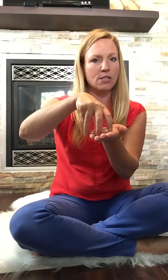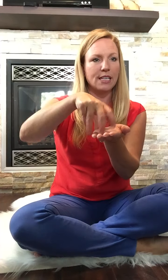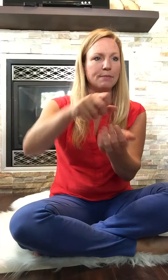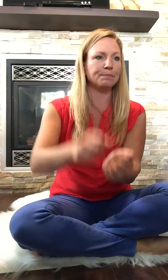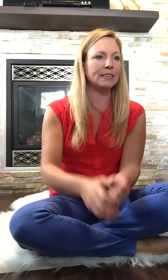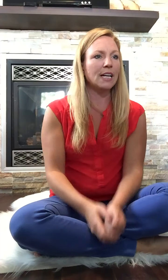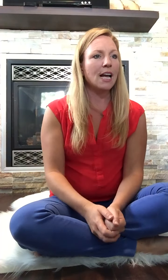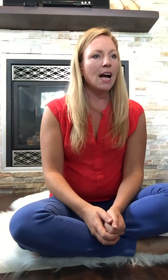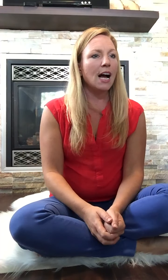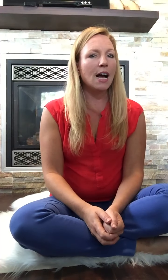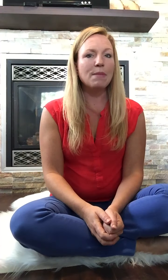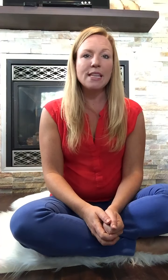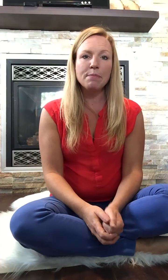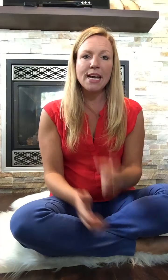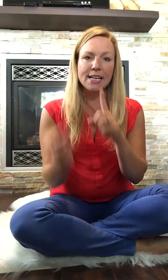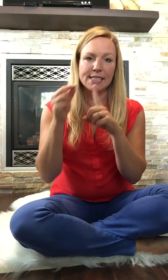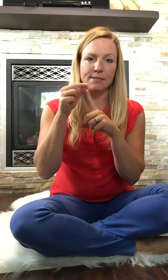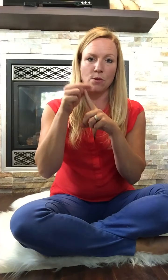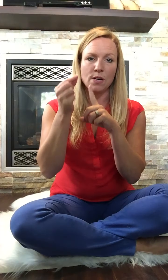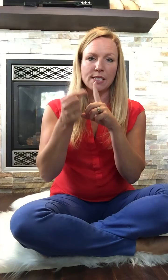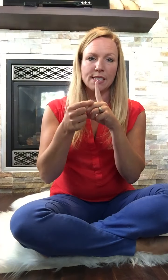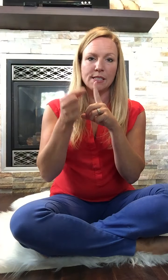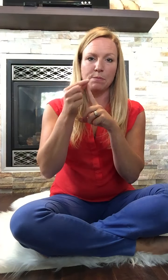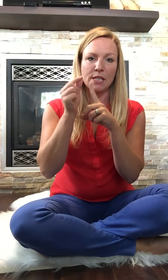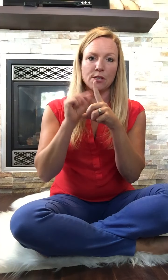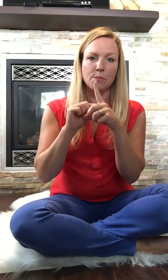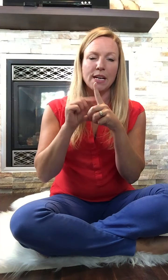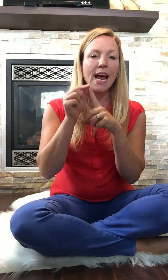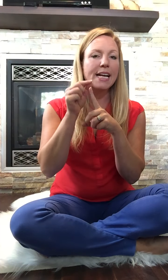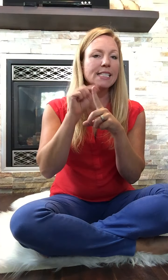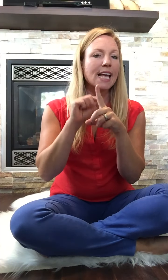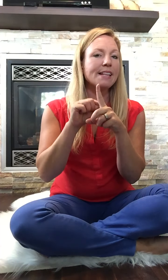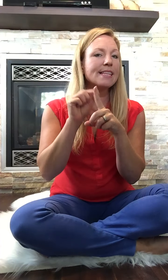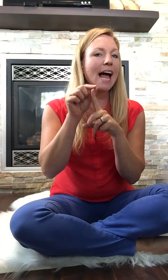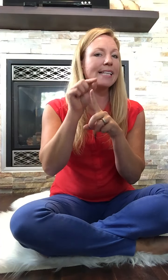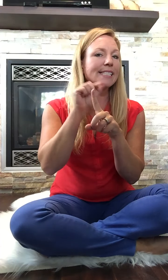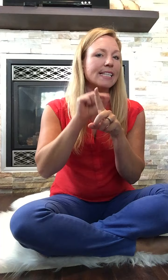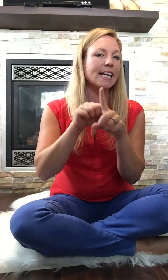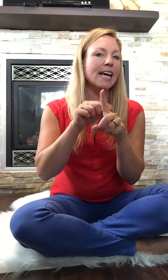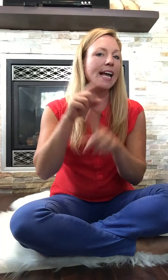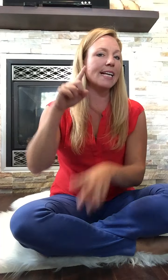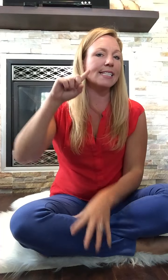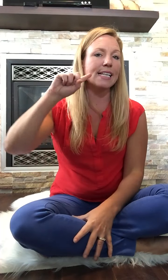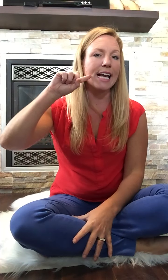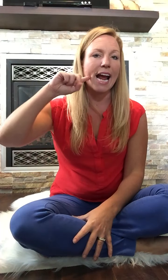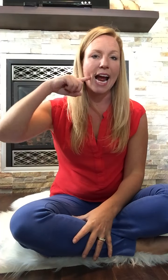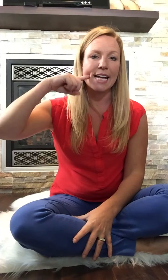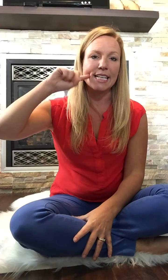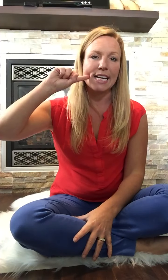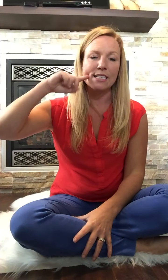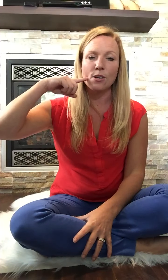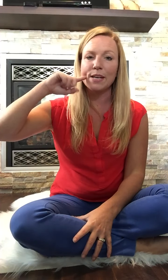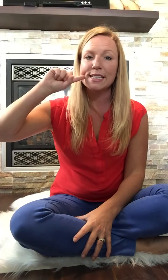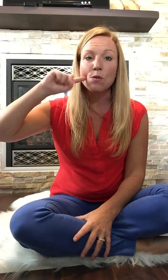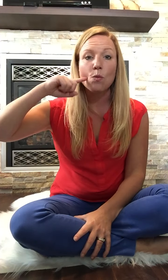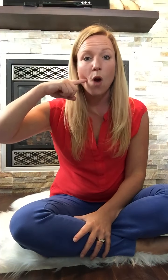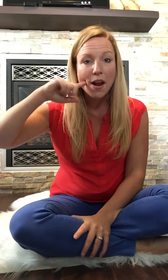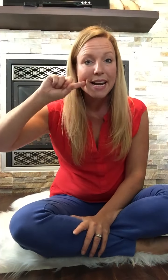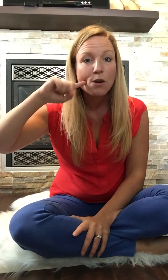cookie. And then bananas, of course. You peel your bananas. And lastly is candy. So it's rotting out